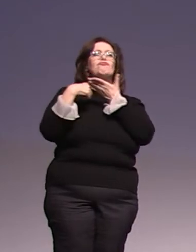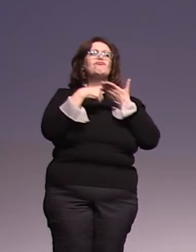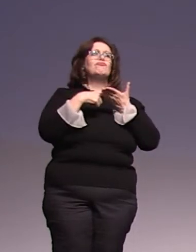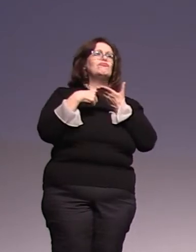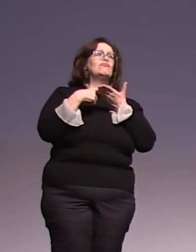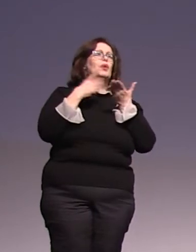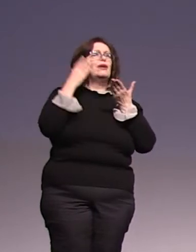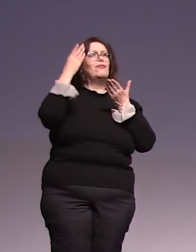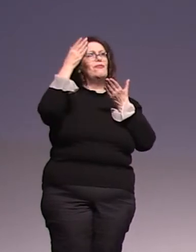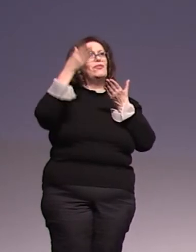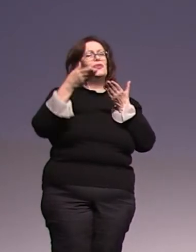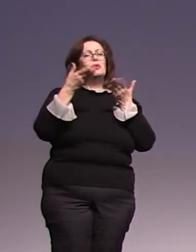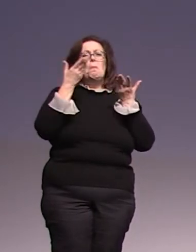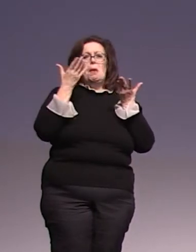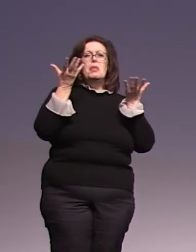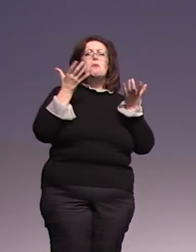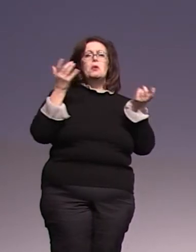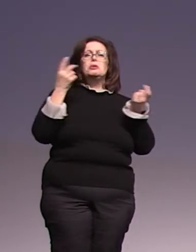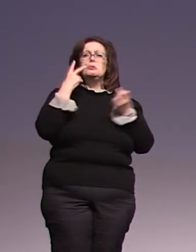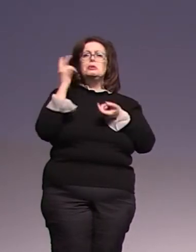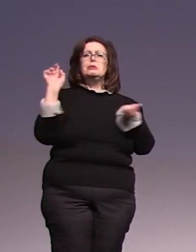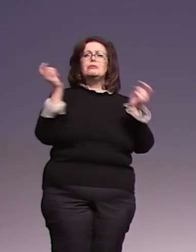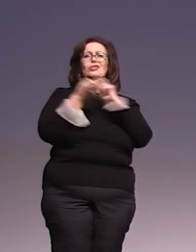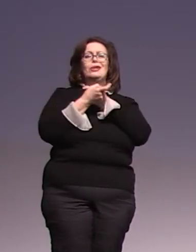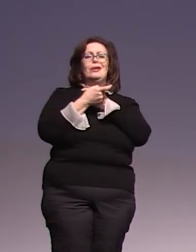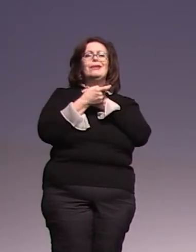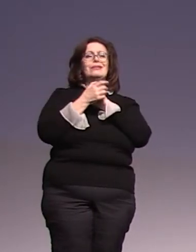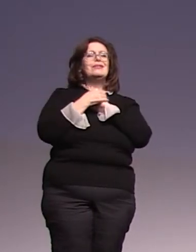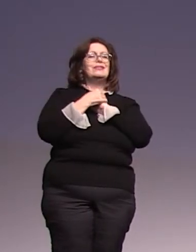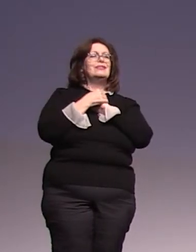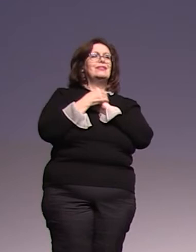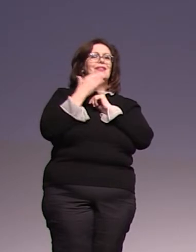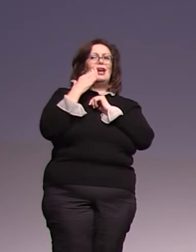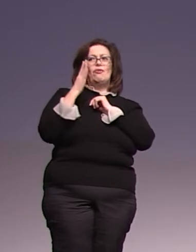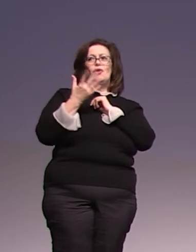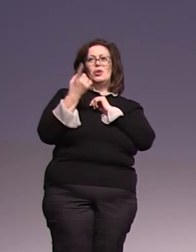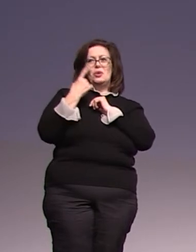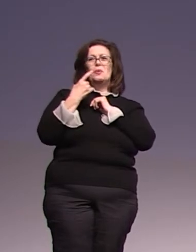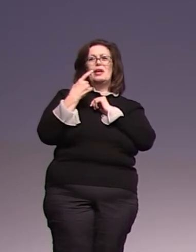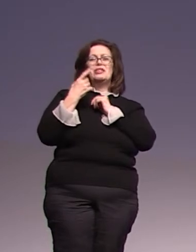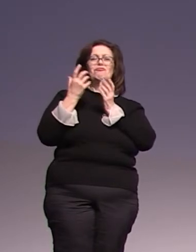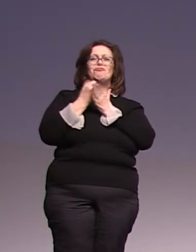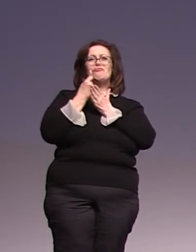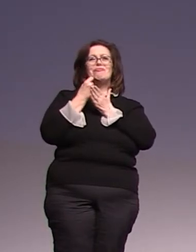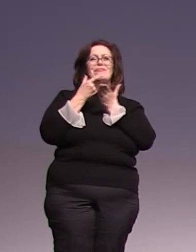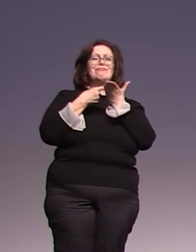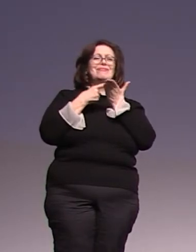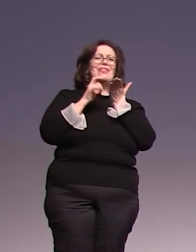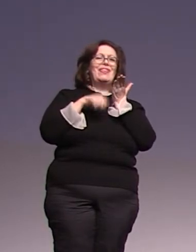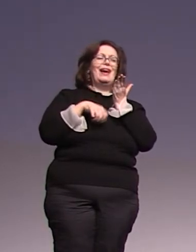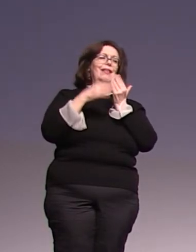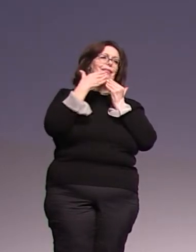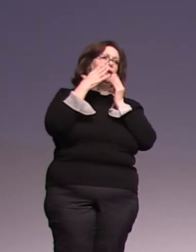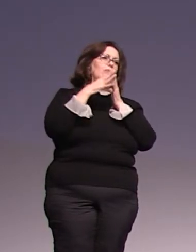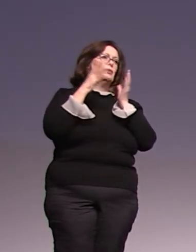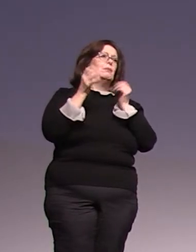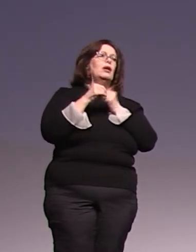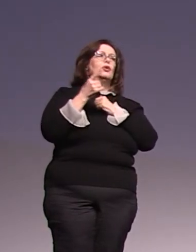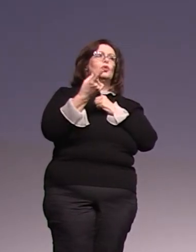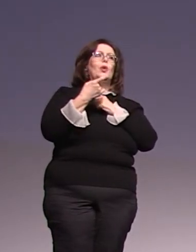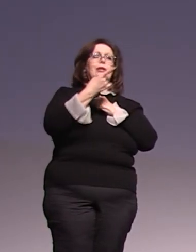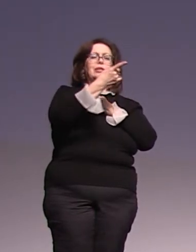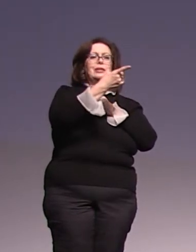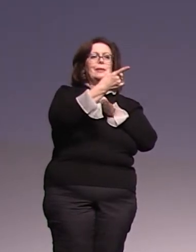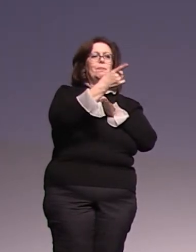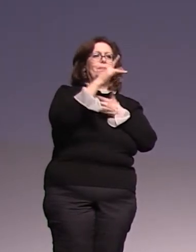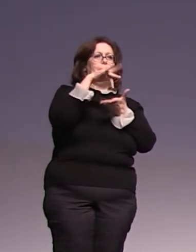fund in the future. So I appreciate kind of that two-part question and a chance to respond to that. Thank you so much. We have a question right here